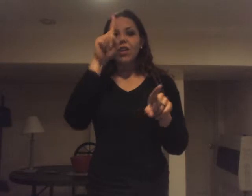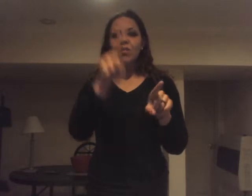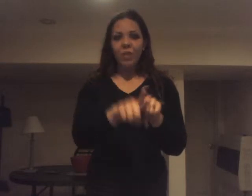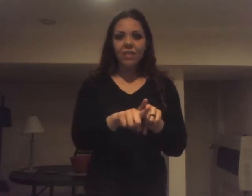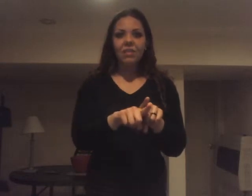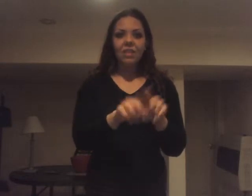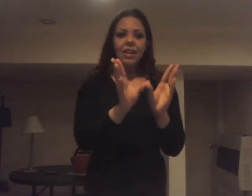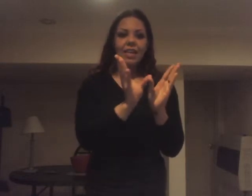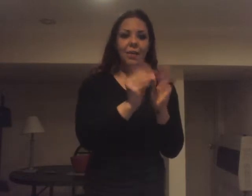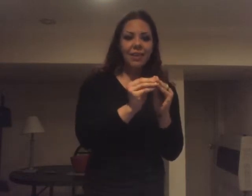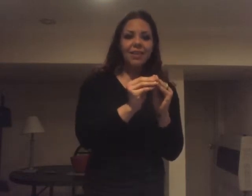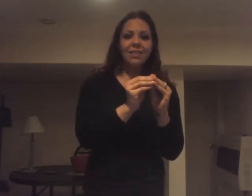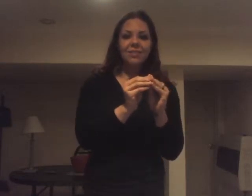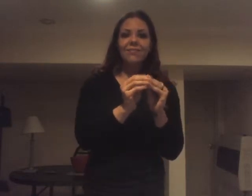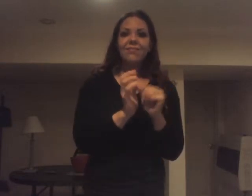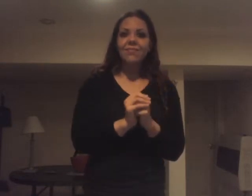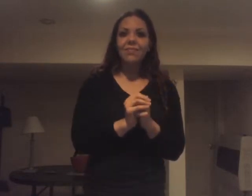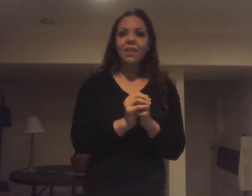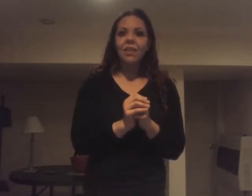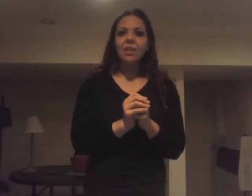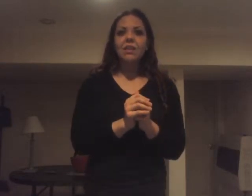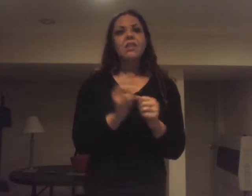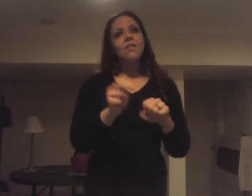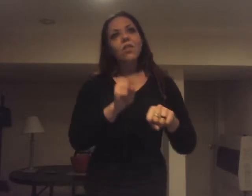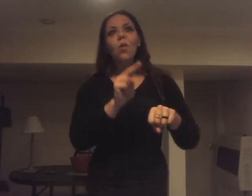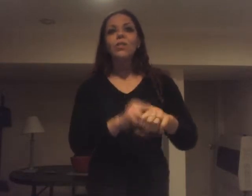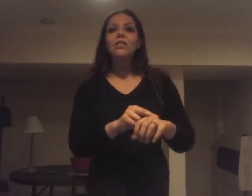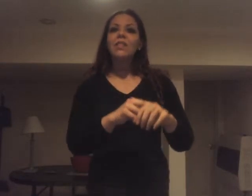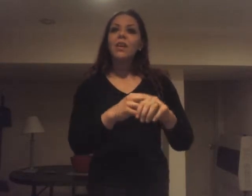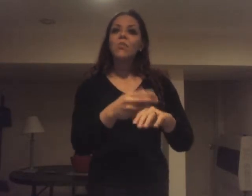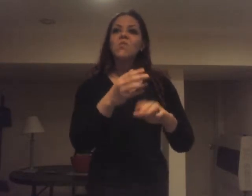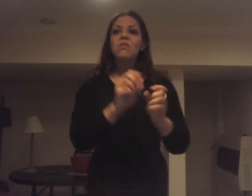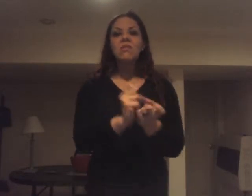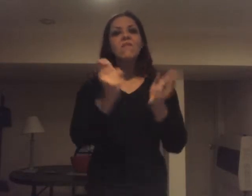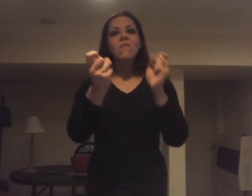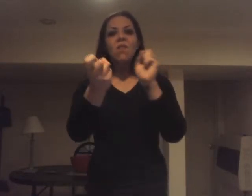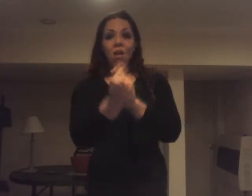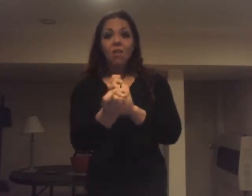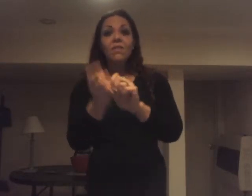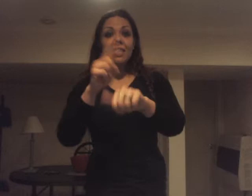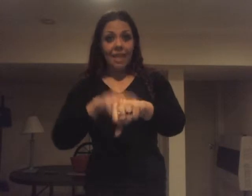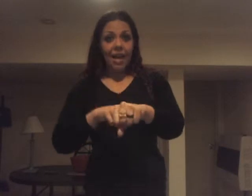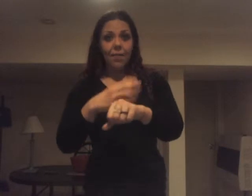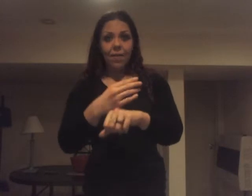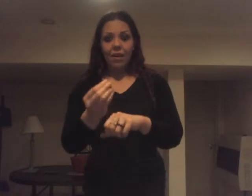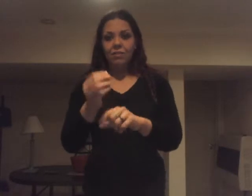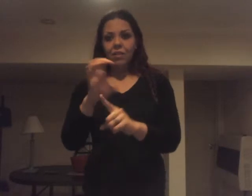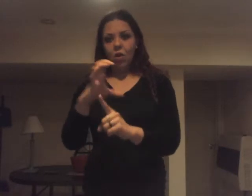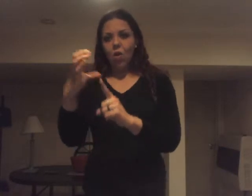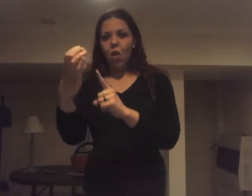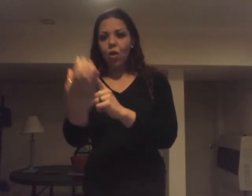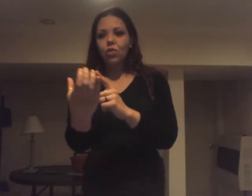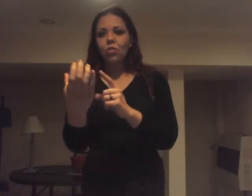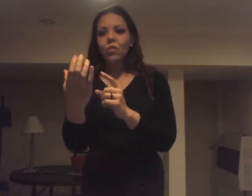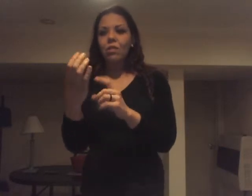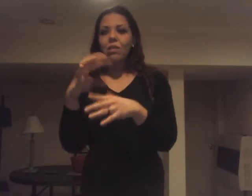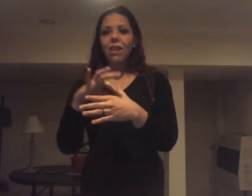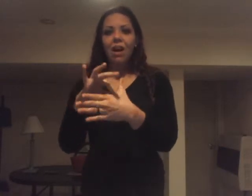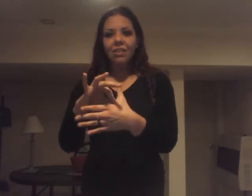consensus, and of course they will evolve with time and with the cultural context. At a time when